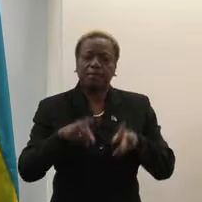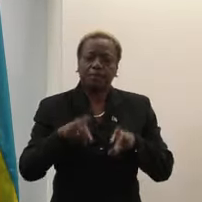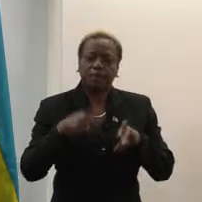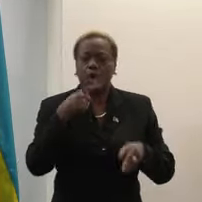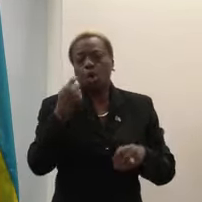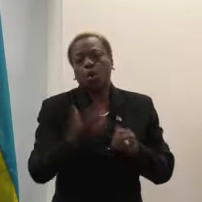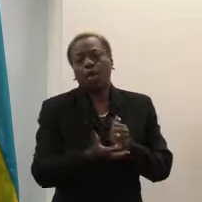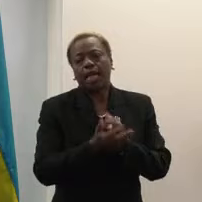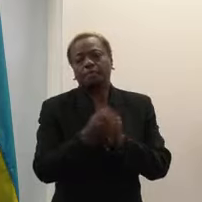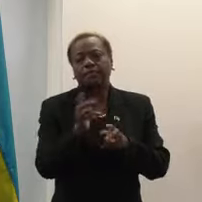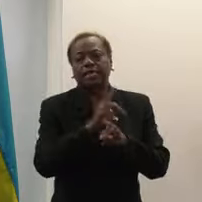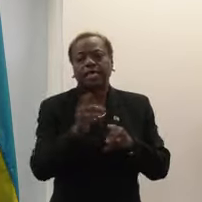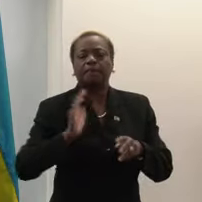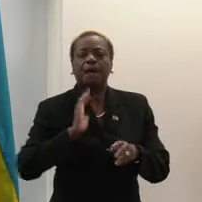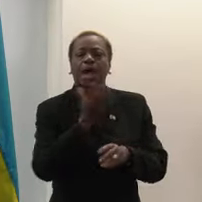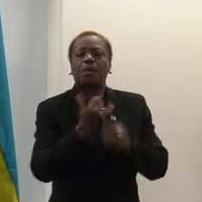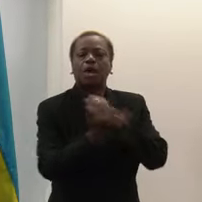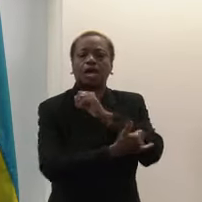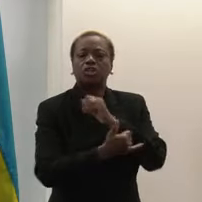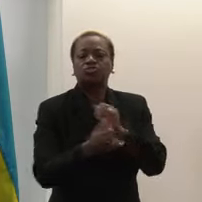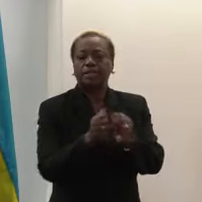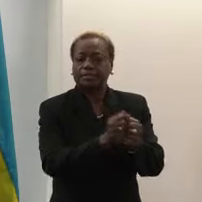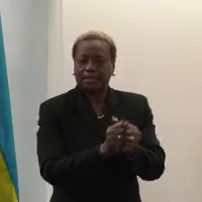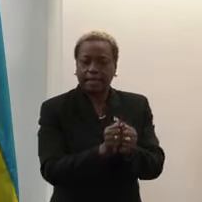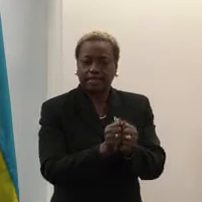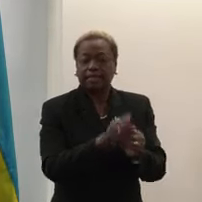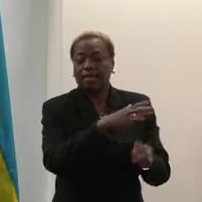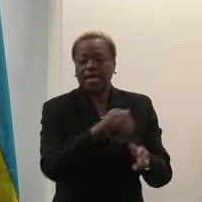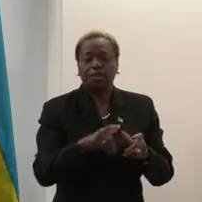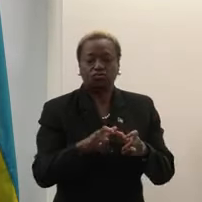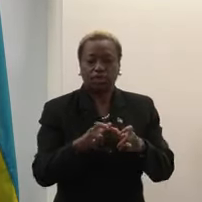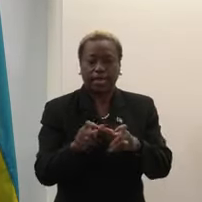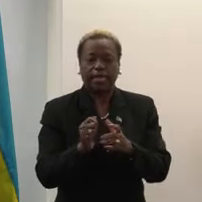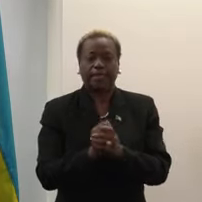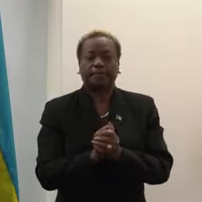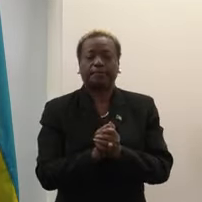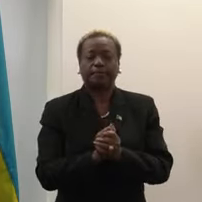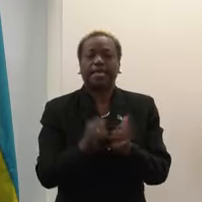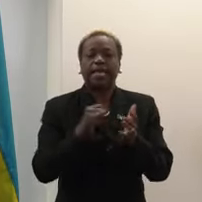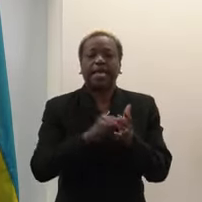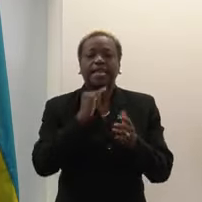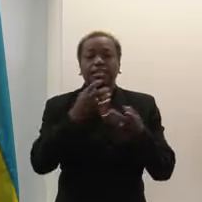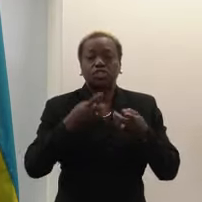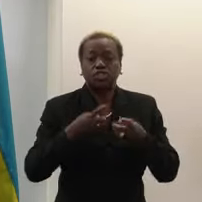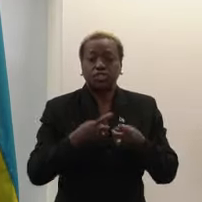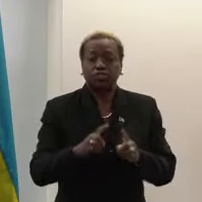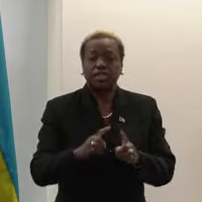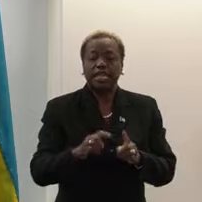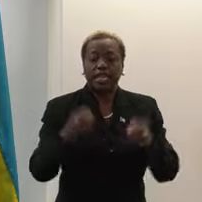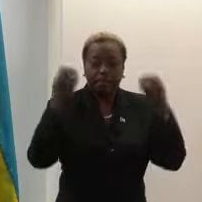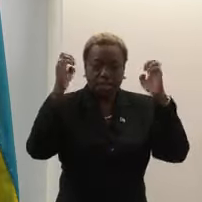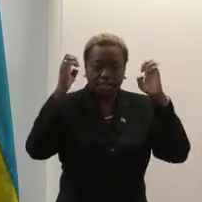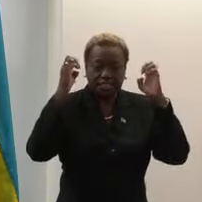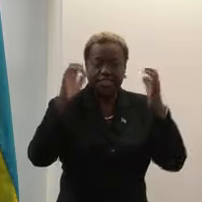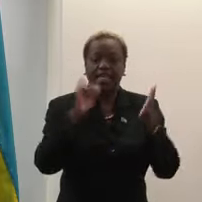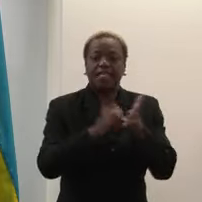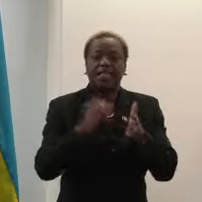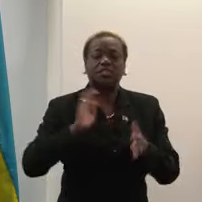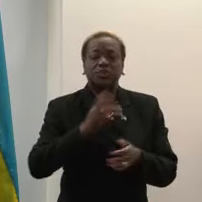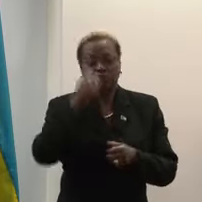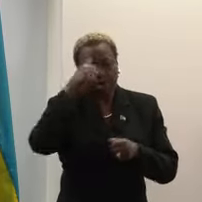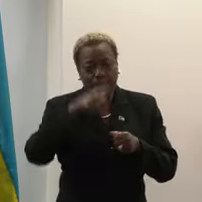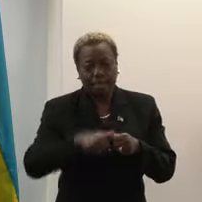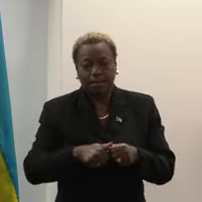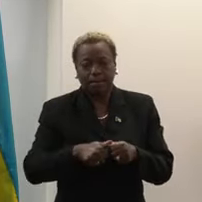who help to keep our country together and running. It is during emergencies that we remember the